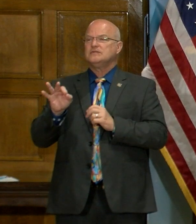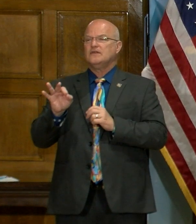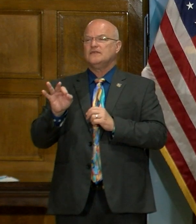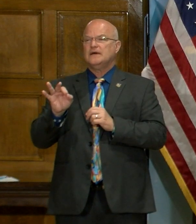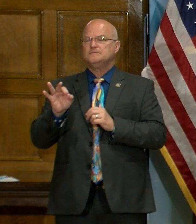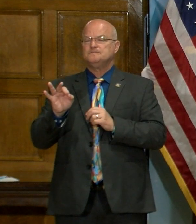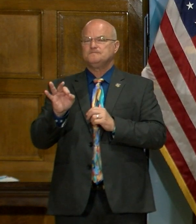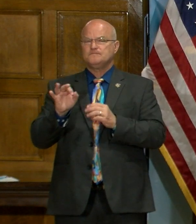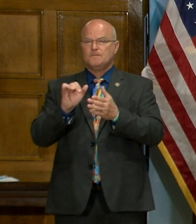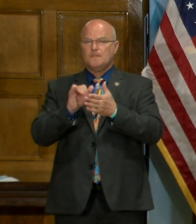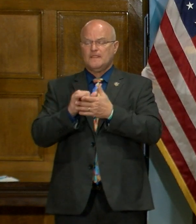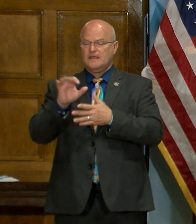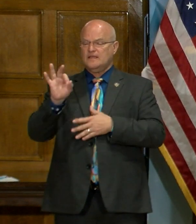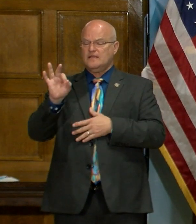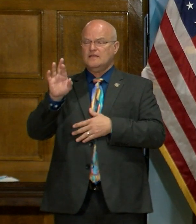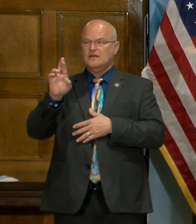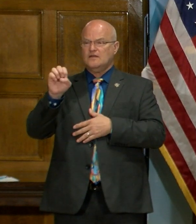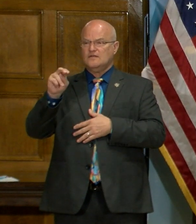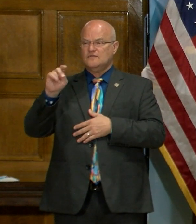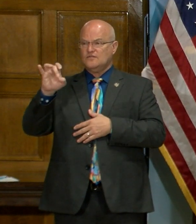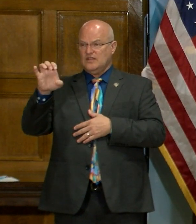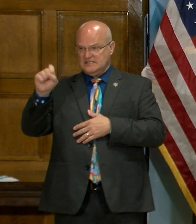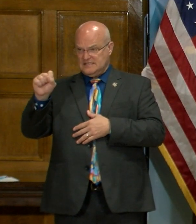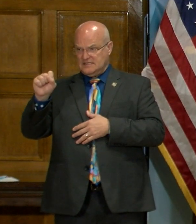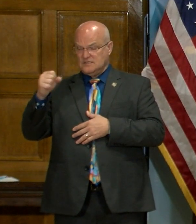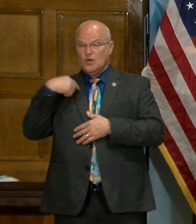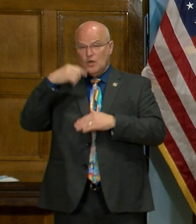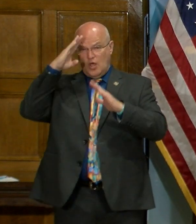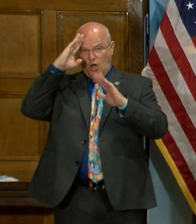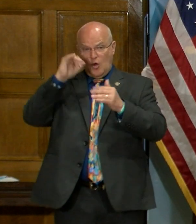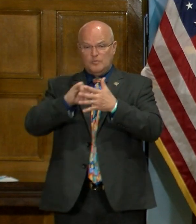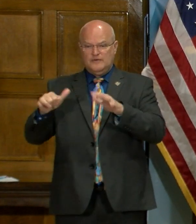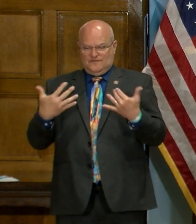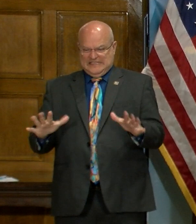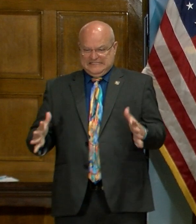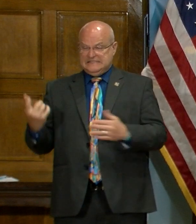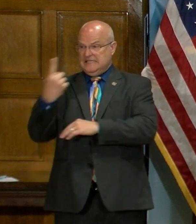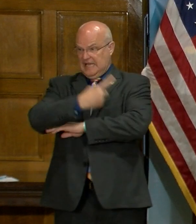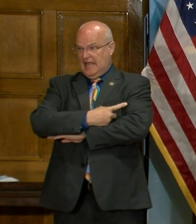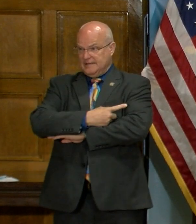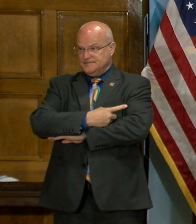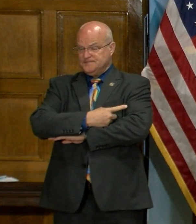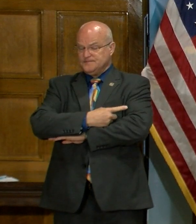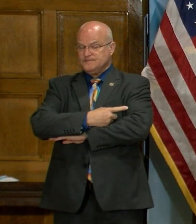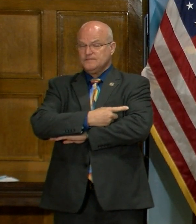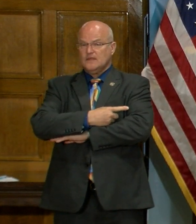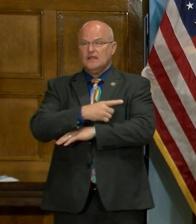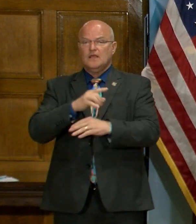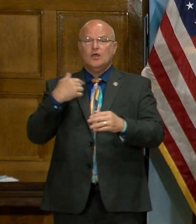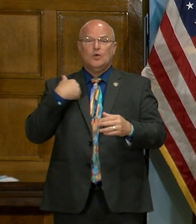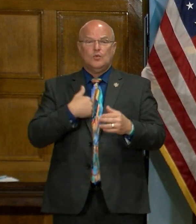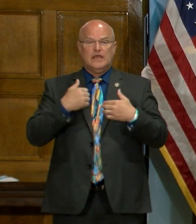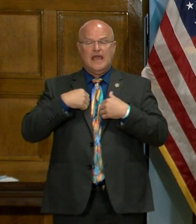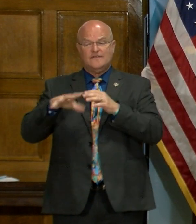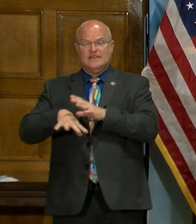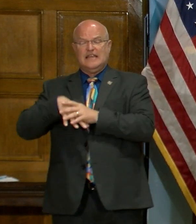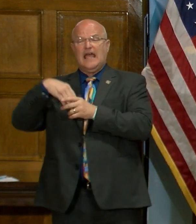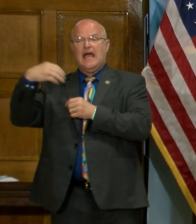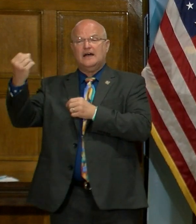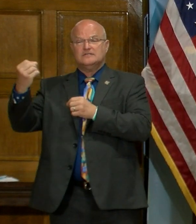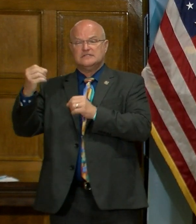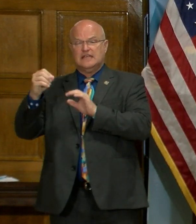the forensics of it, we hope that will be done today. We have an